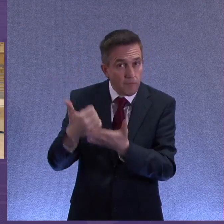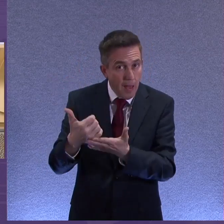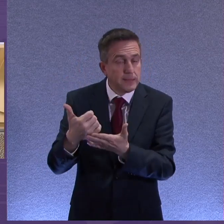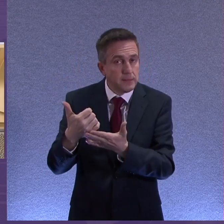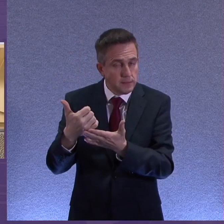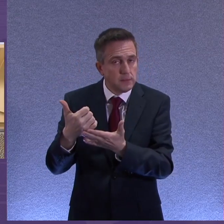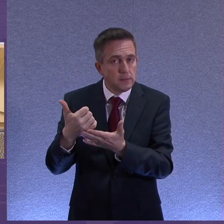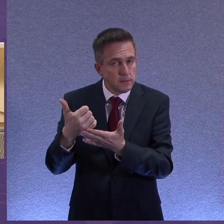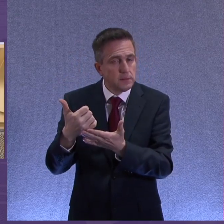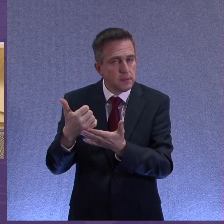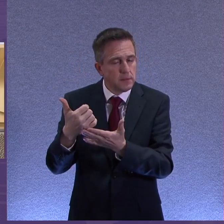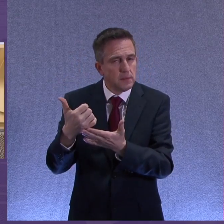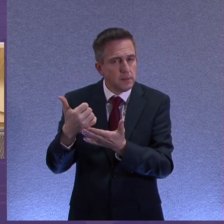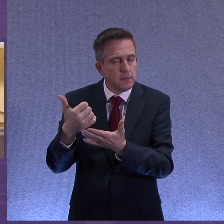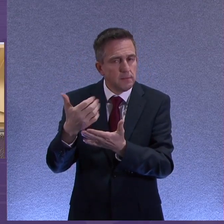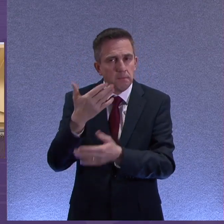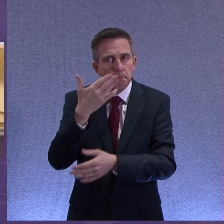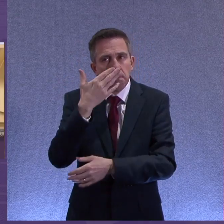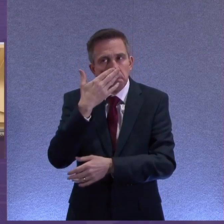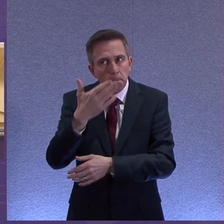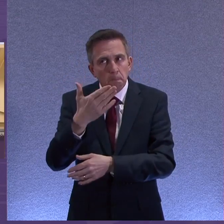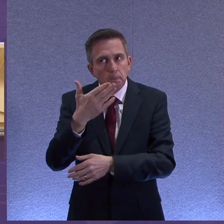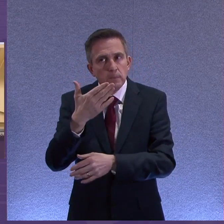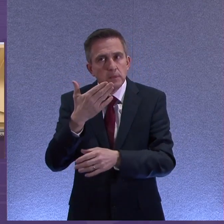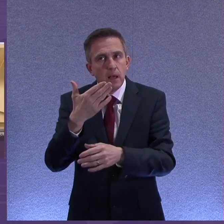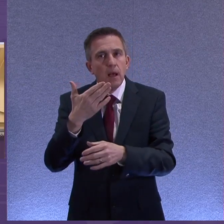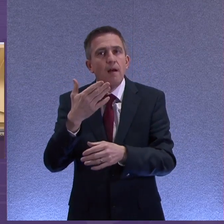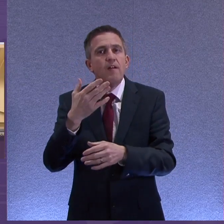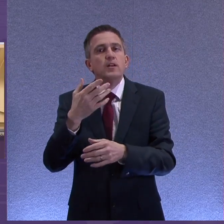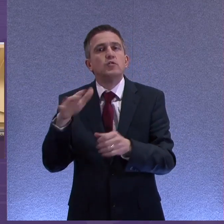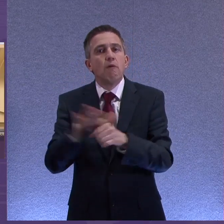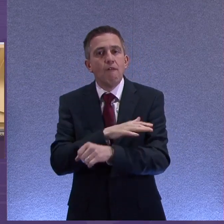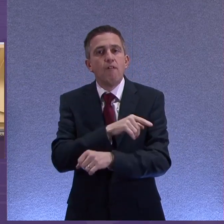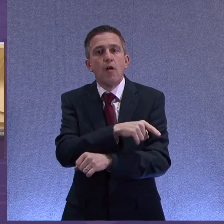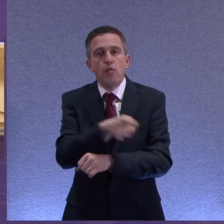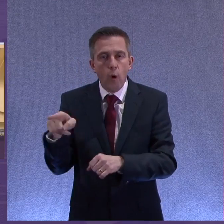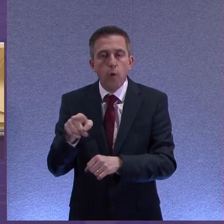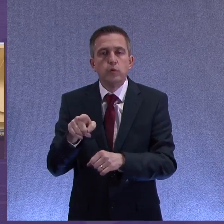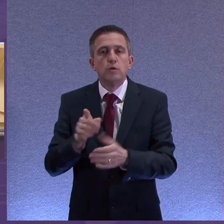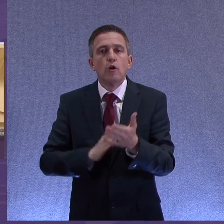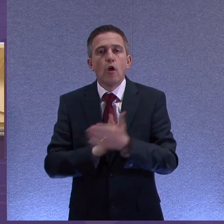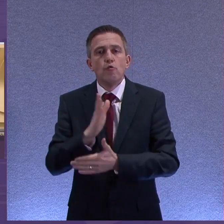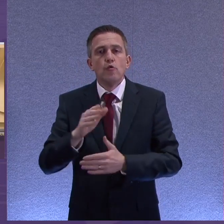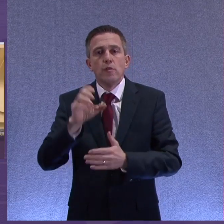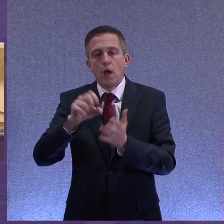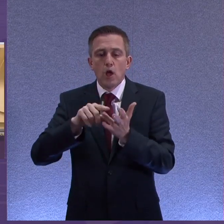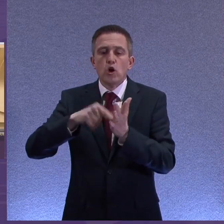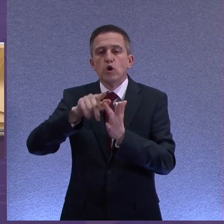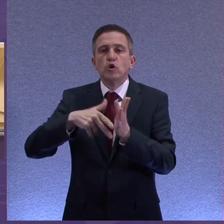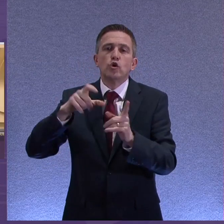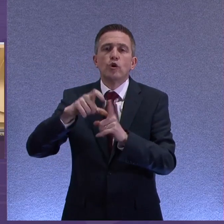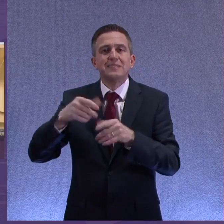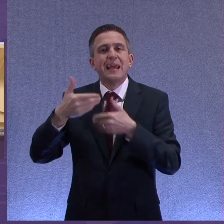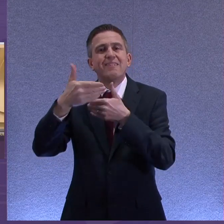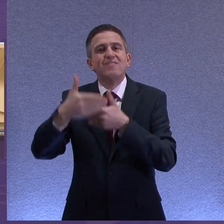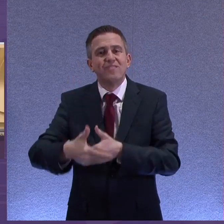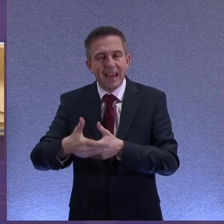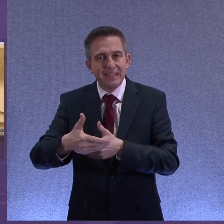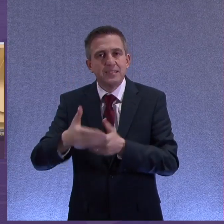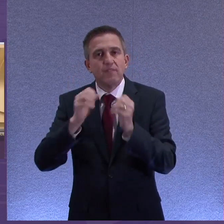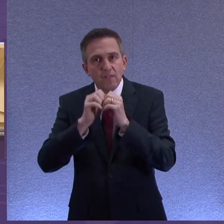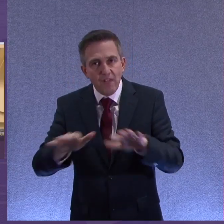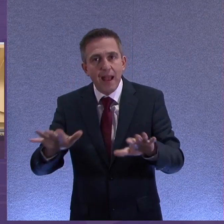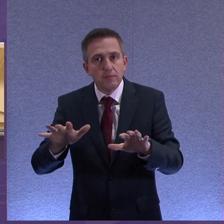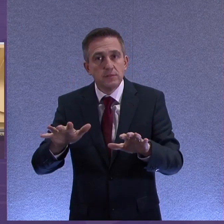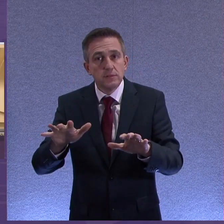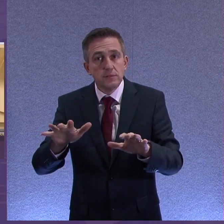for, as I understand it, a contained phase of an infection outbreak. We are in the delay phase. Now, I want